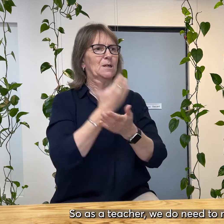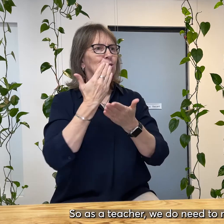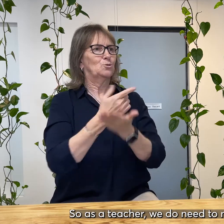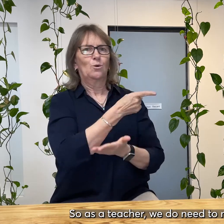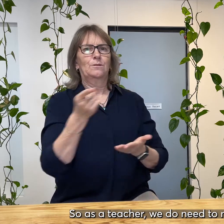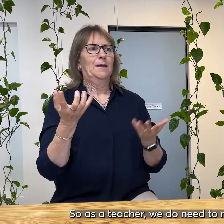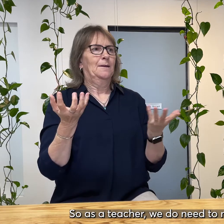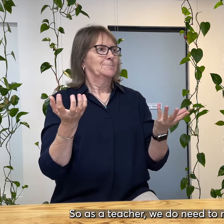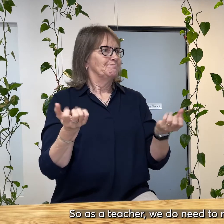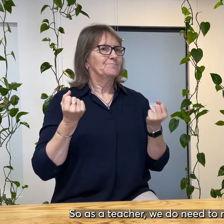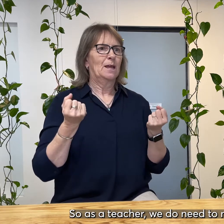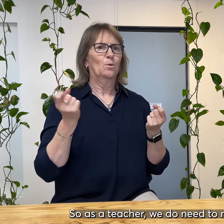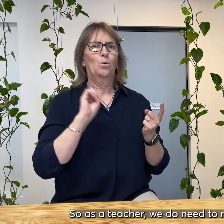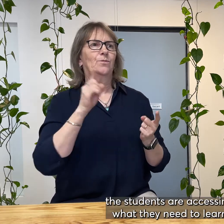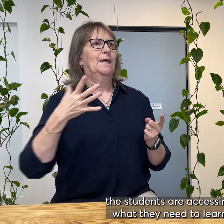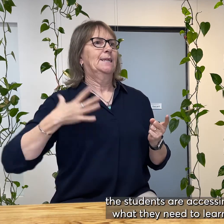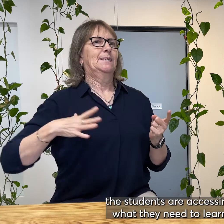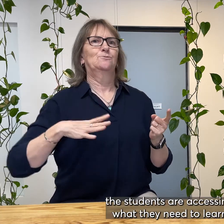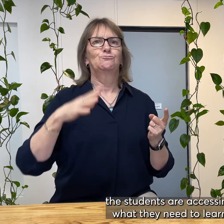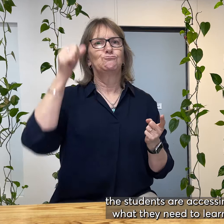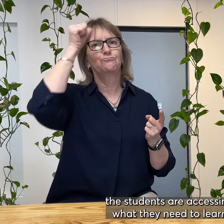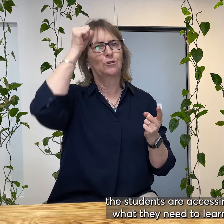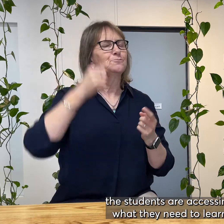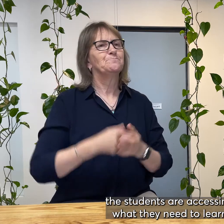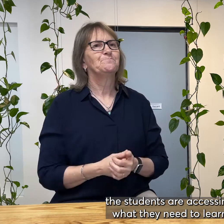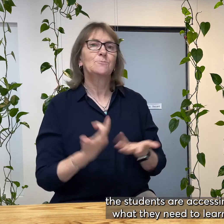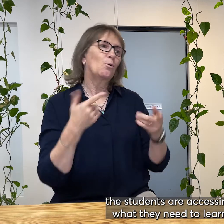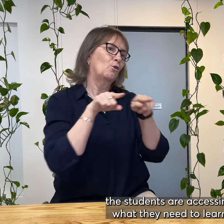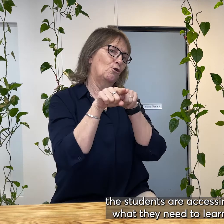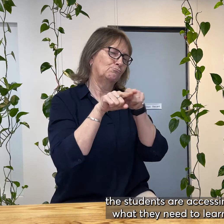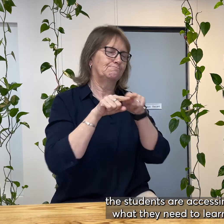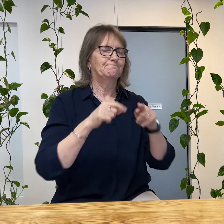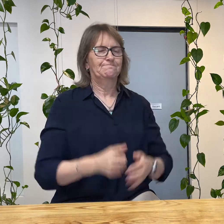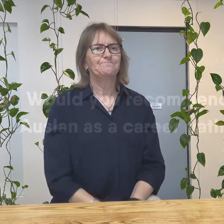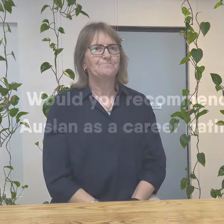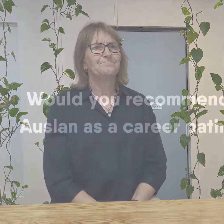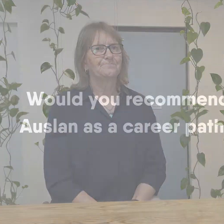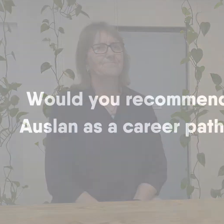as a teacher, we do need to make sure the students are accessing what they need to learn.